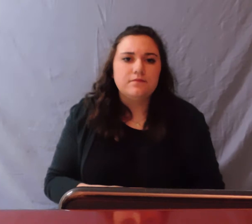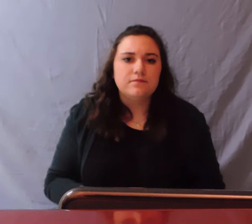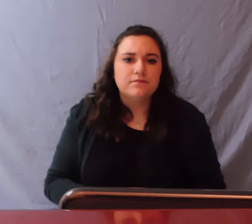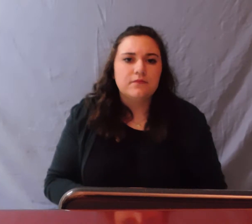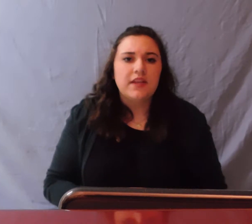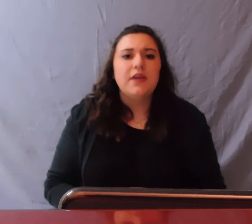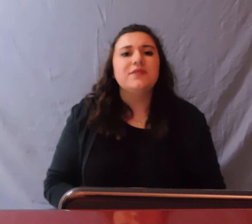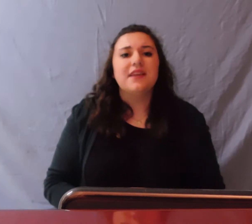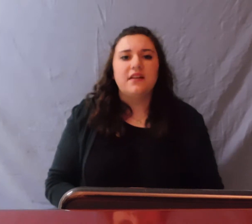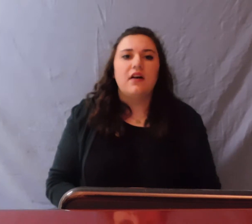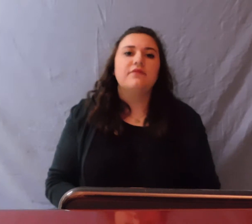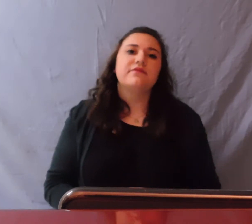He was laid off.